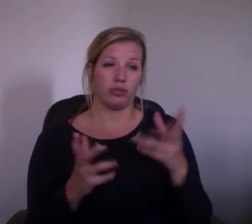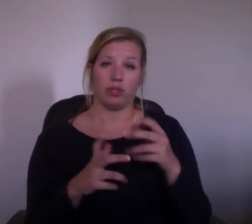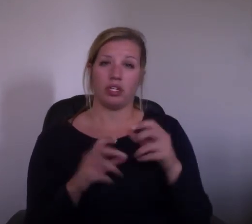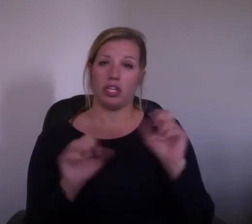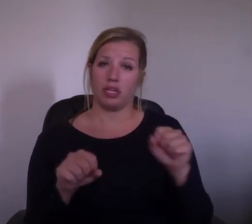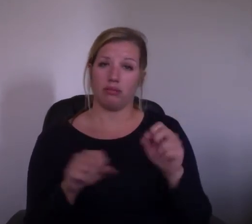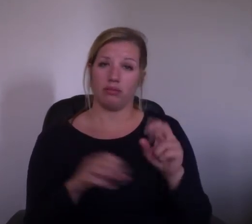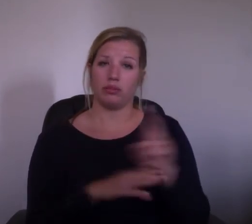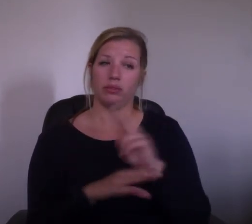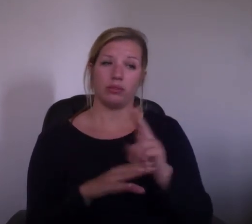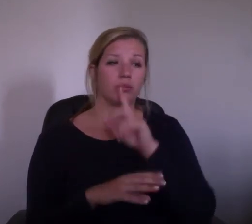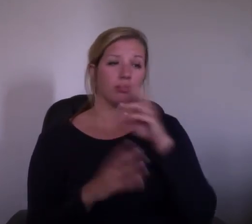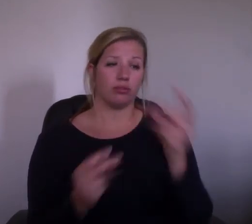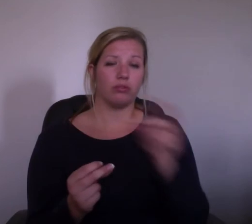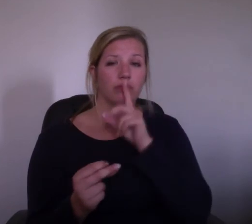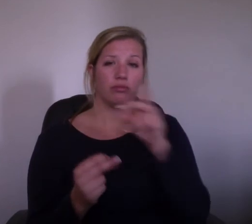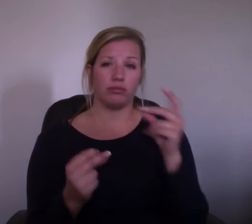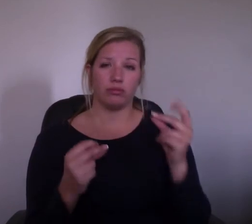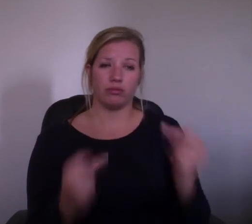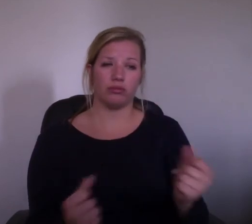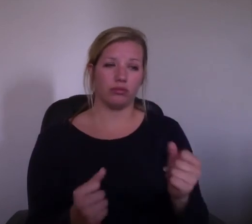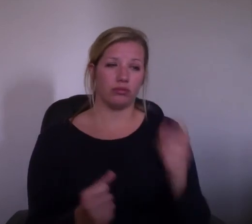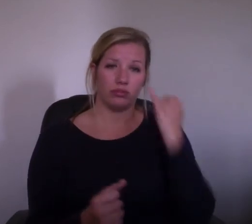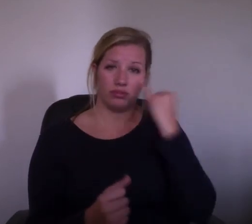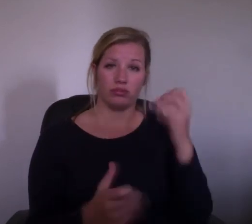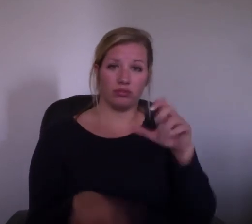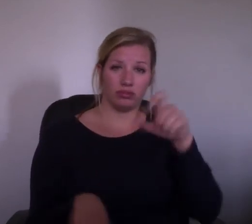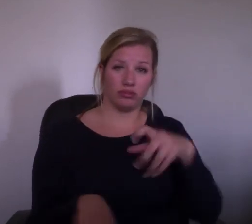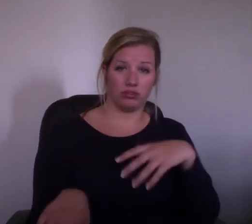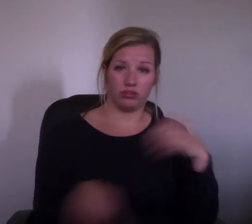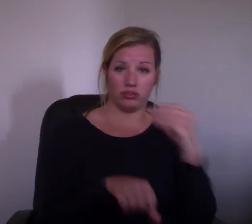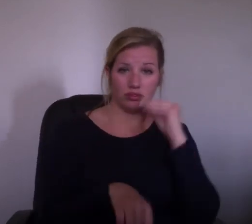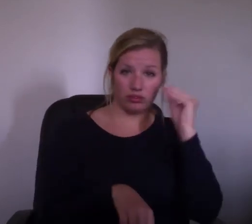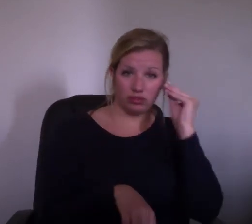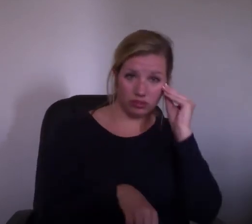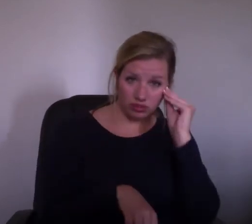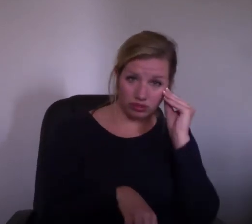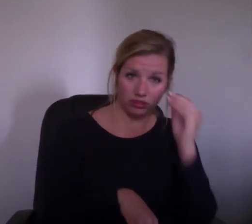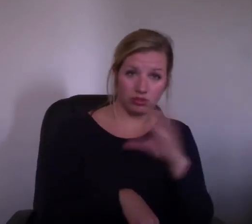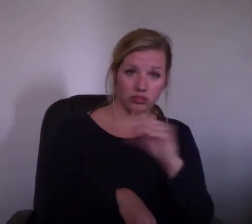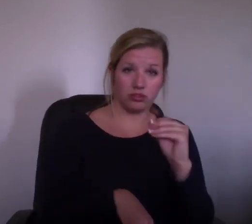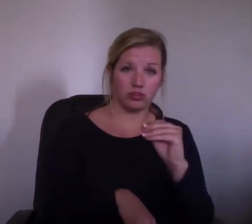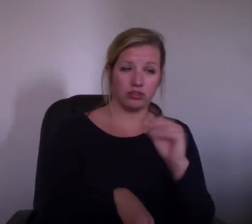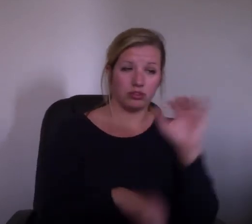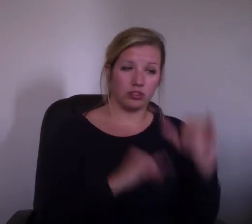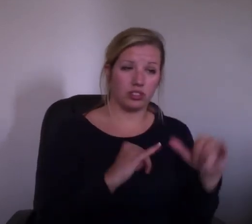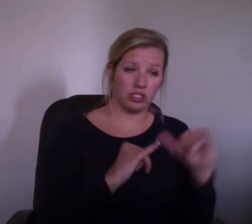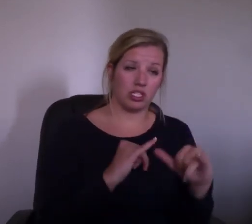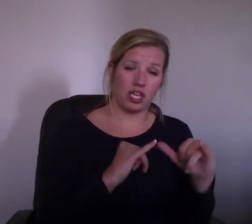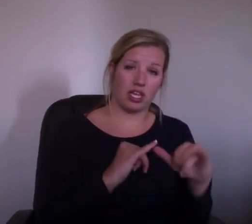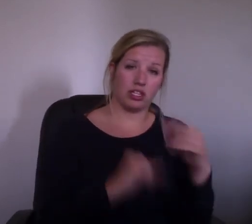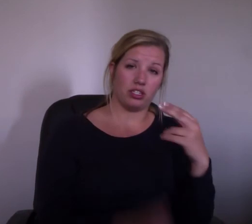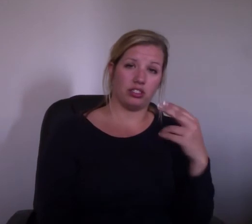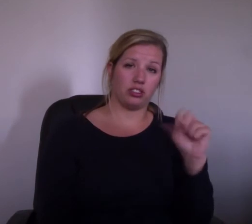with you, because if you have to suddenly leave your home and maybe go to a shelter, you may find that having that kit and being able